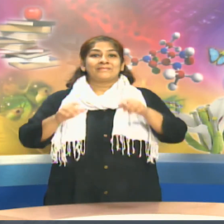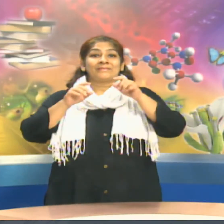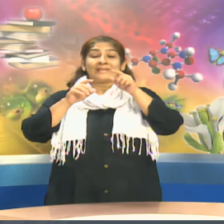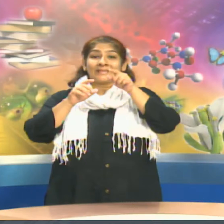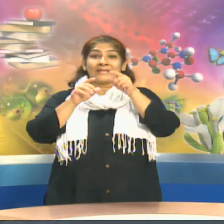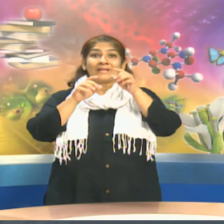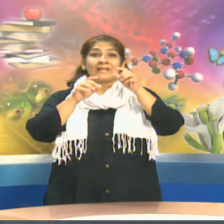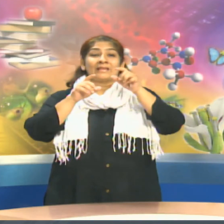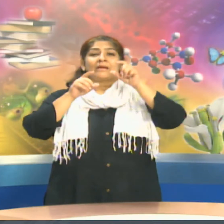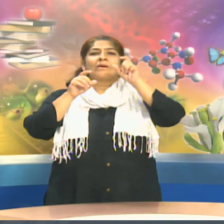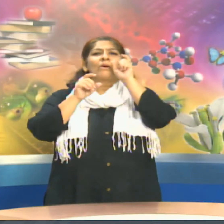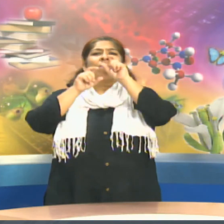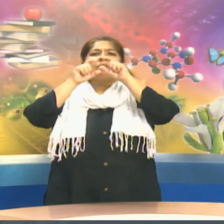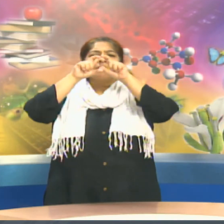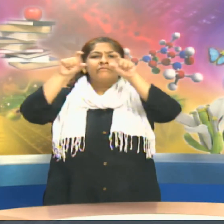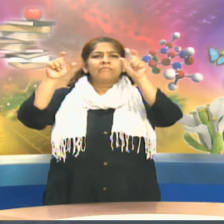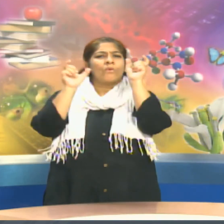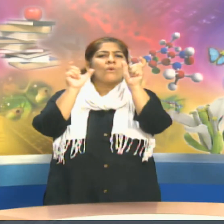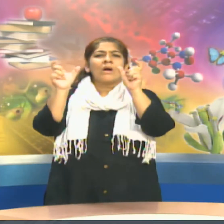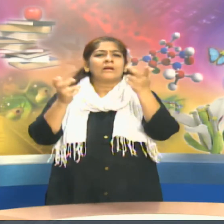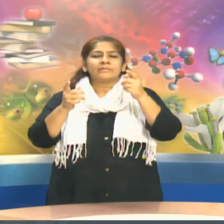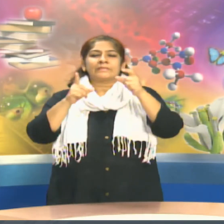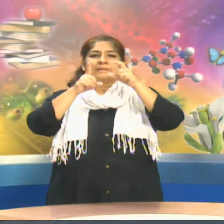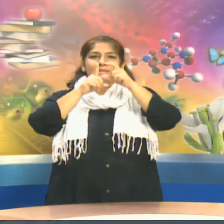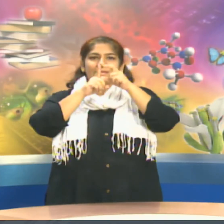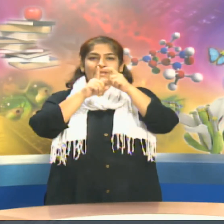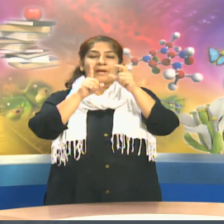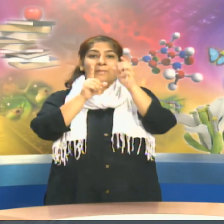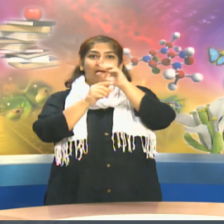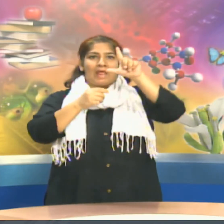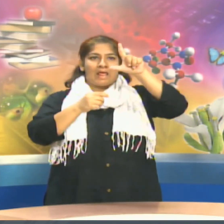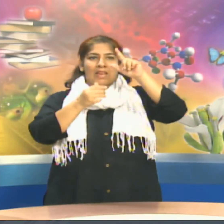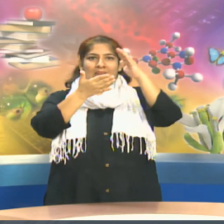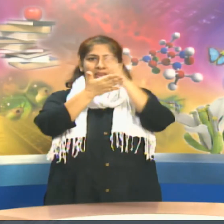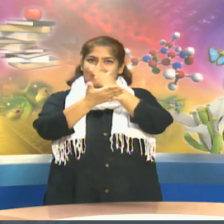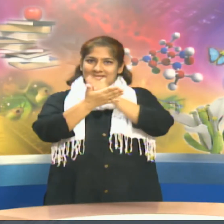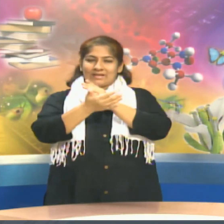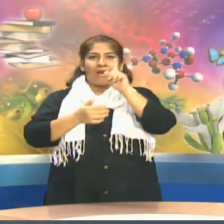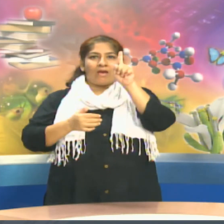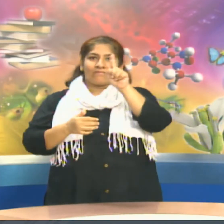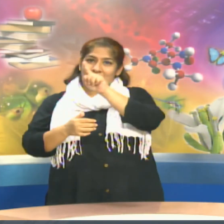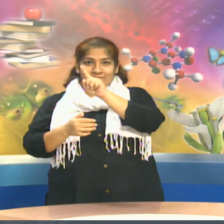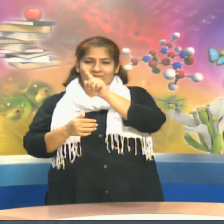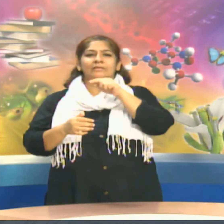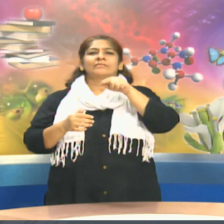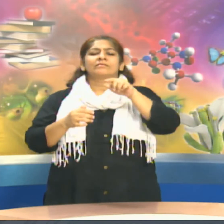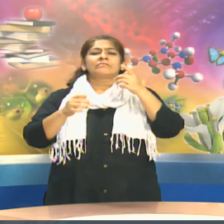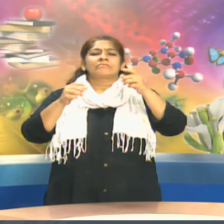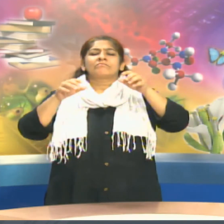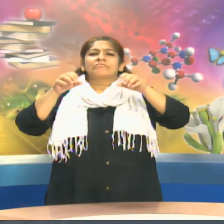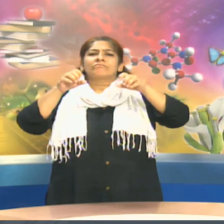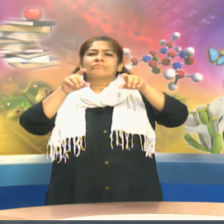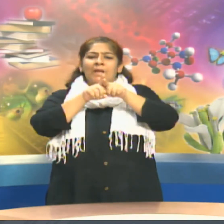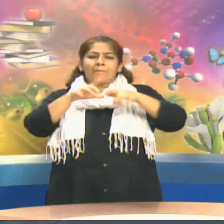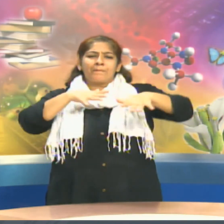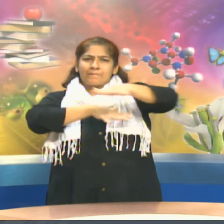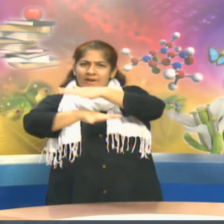So, you have seen the slide. Now, we are going to discuss the difficult words